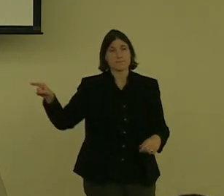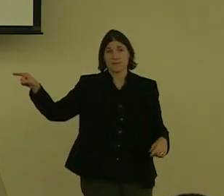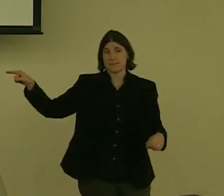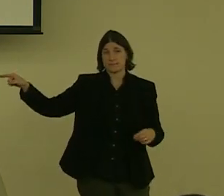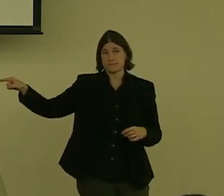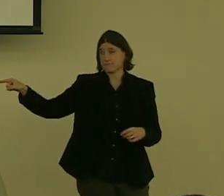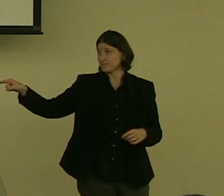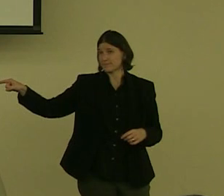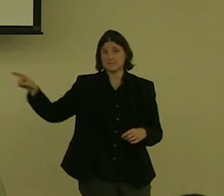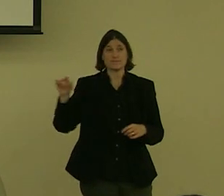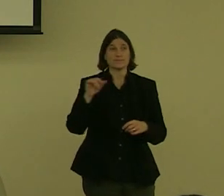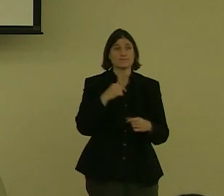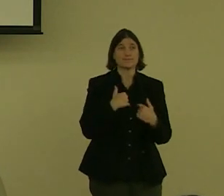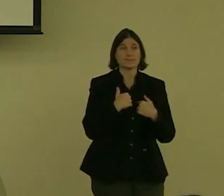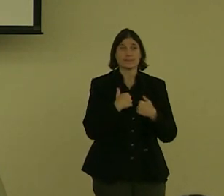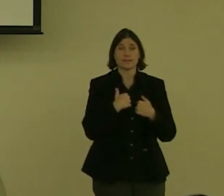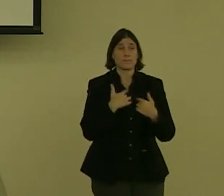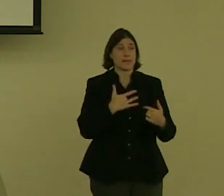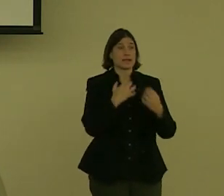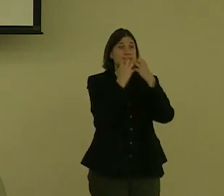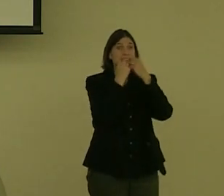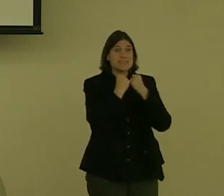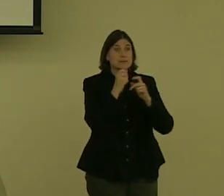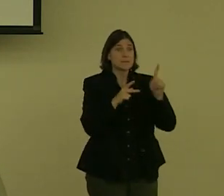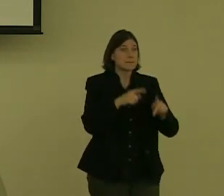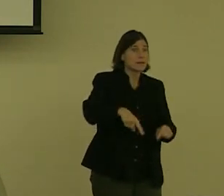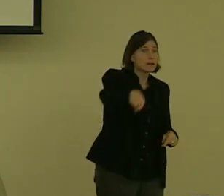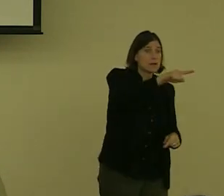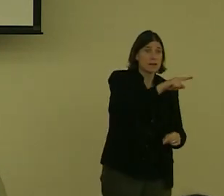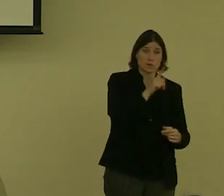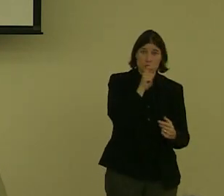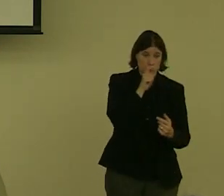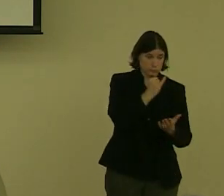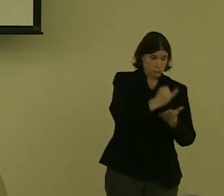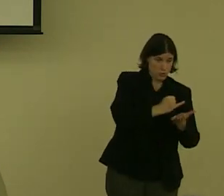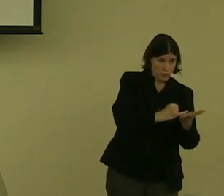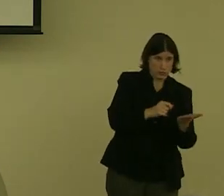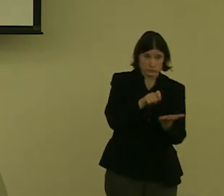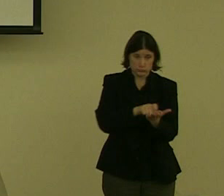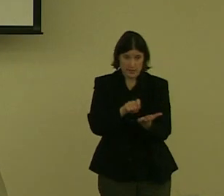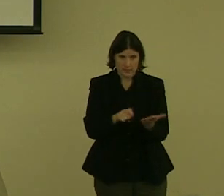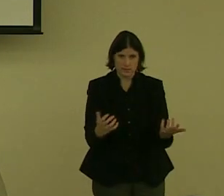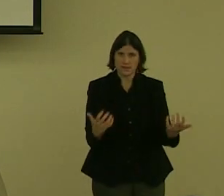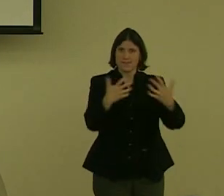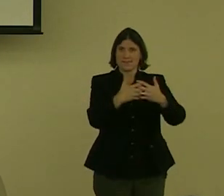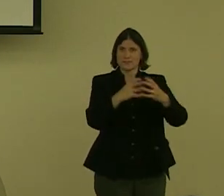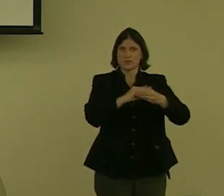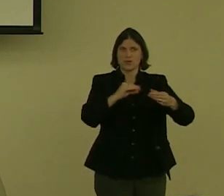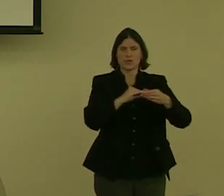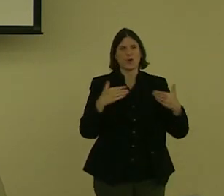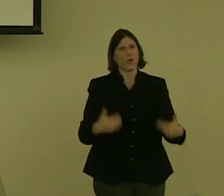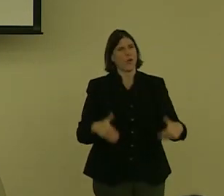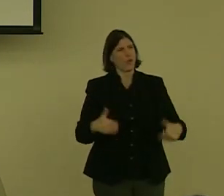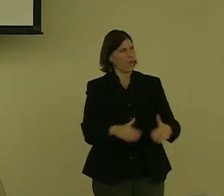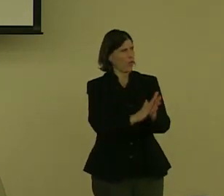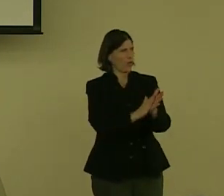of contentious issue in comic studies. Do you guys have thoughts about that? Yeah, one of the